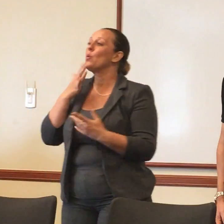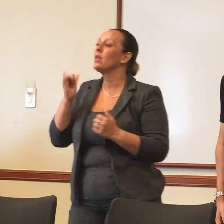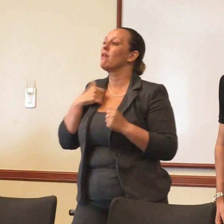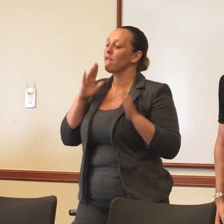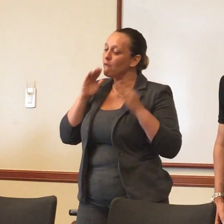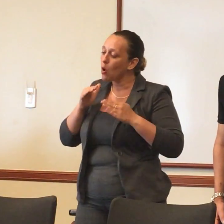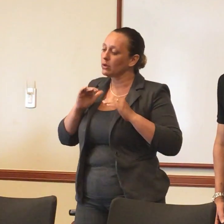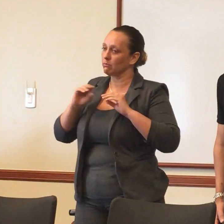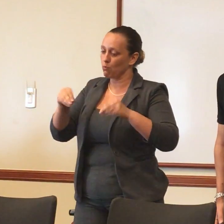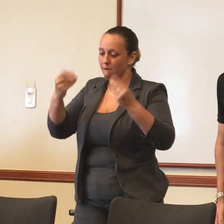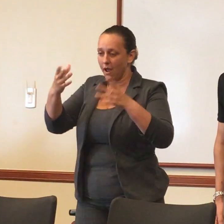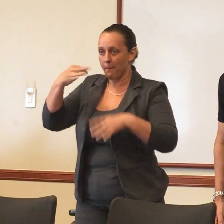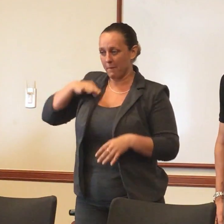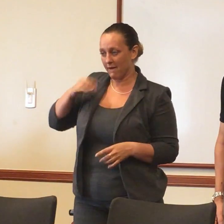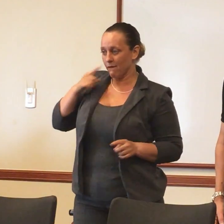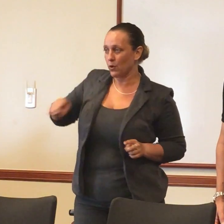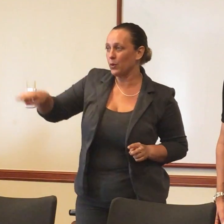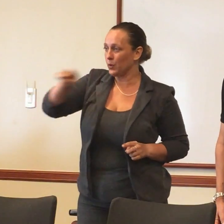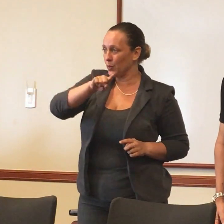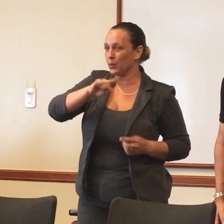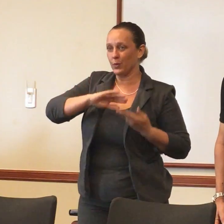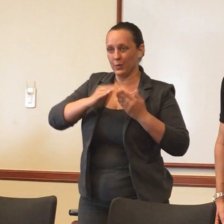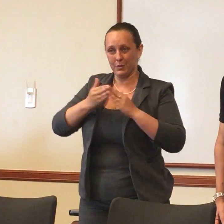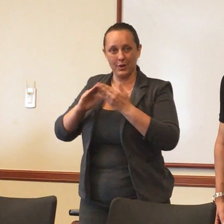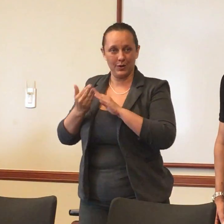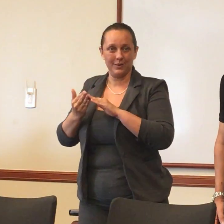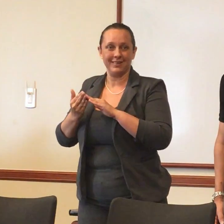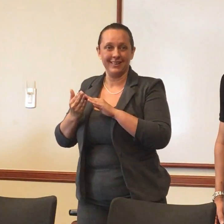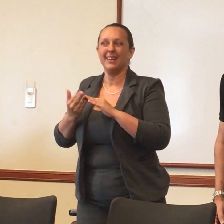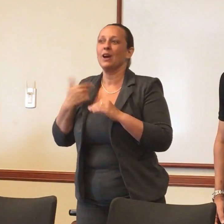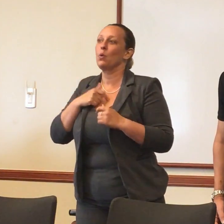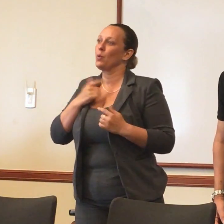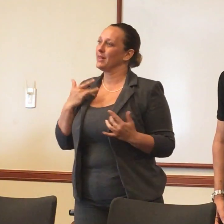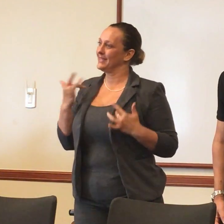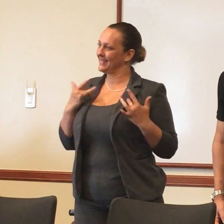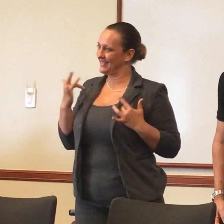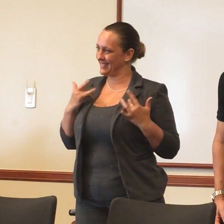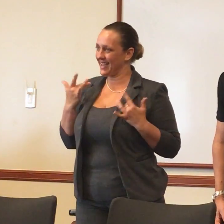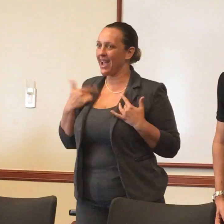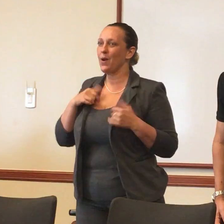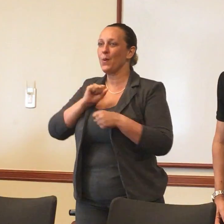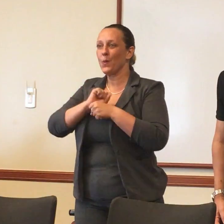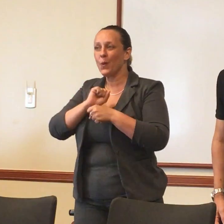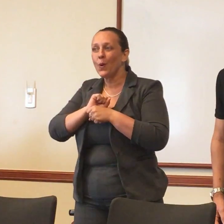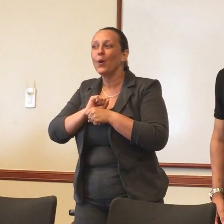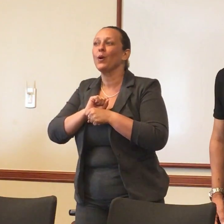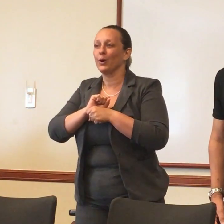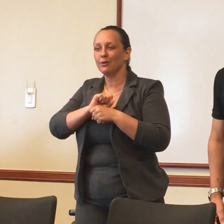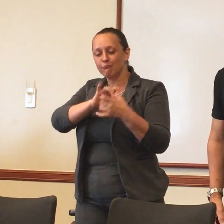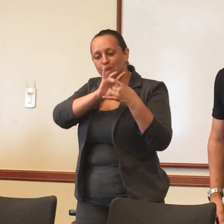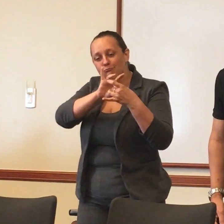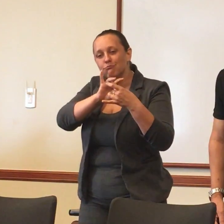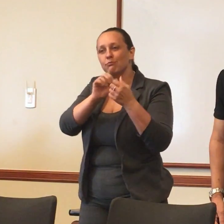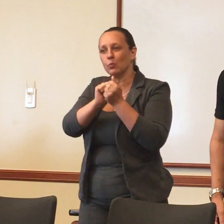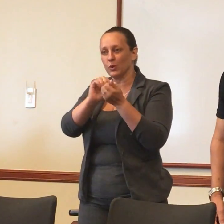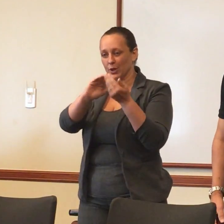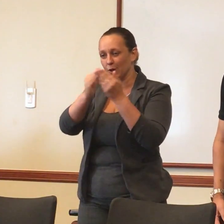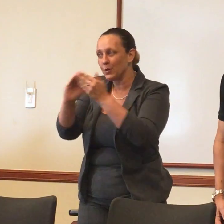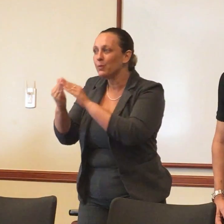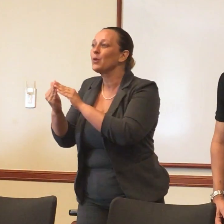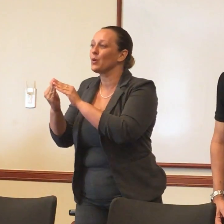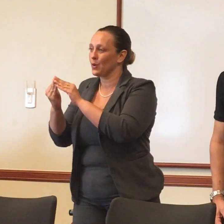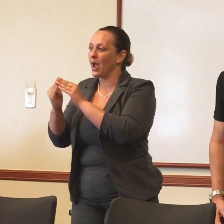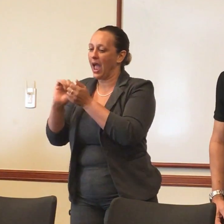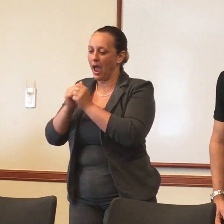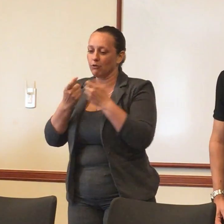benefit to the community. So again, we are very excited to be working with the community and to